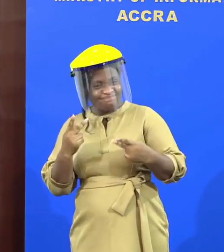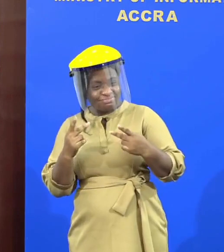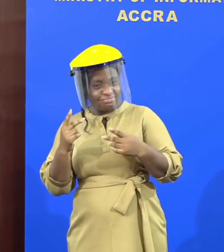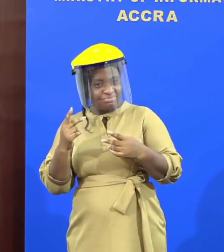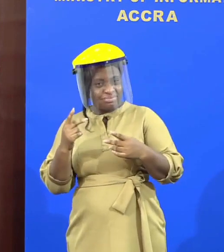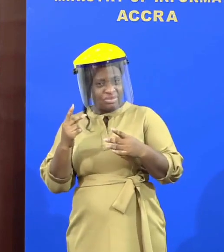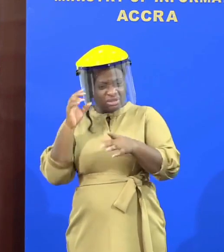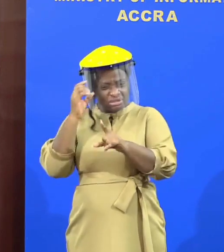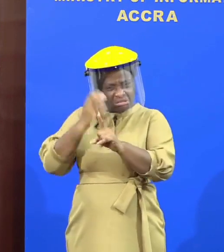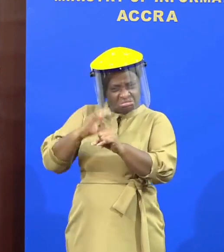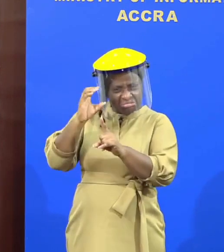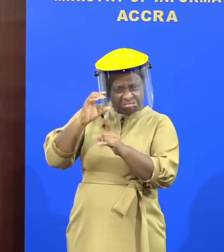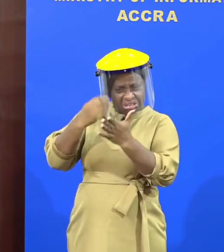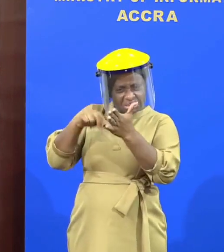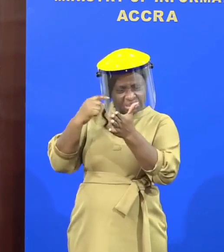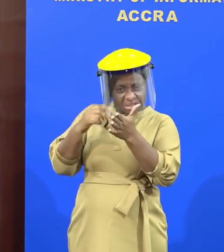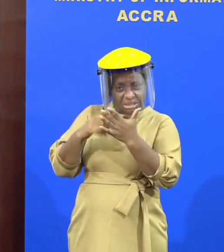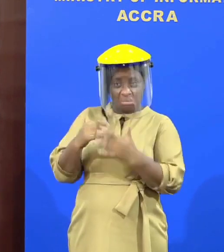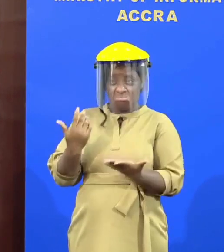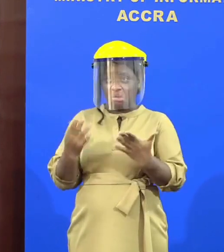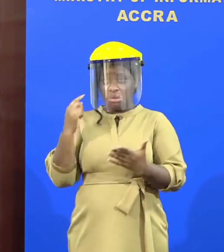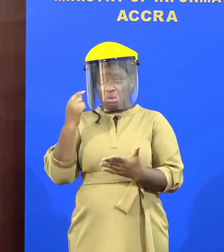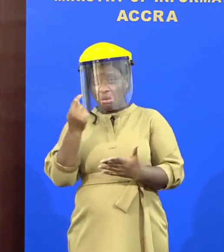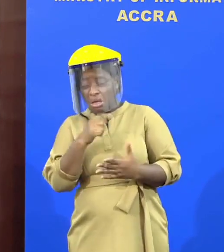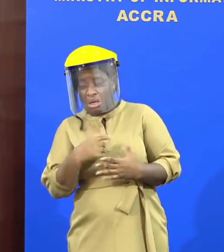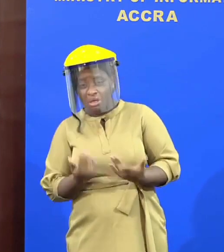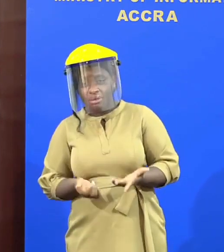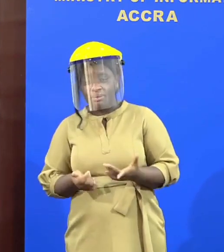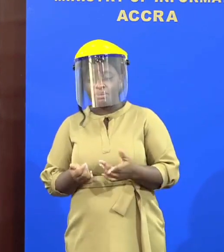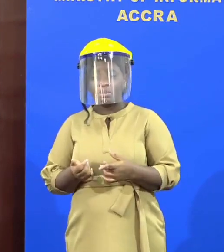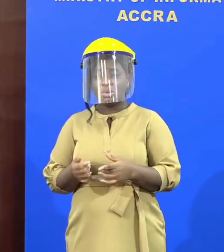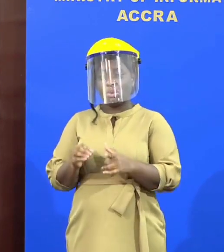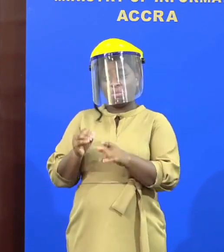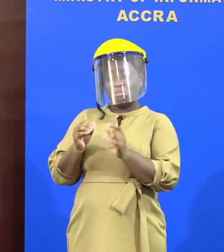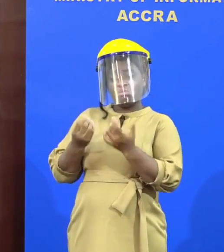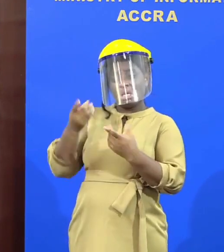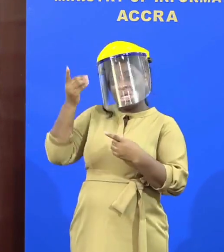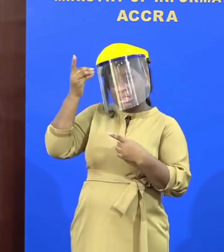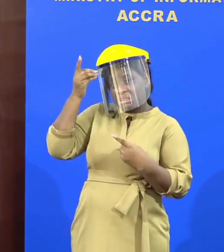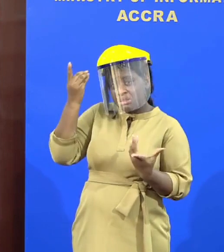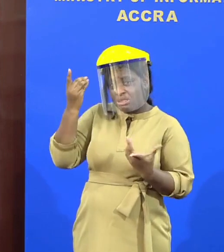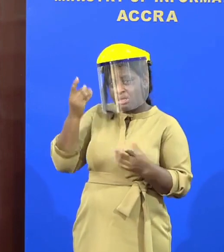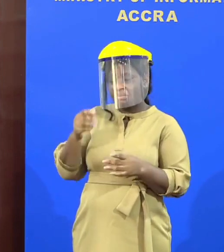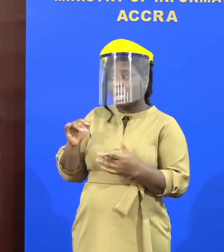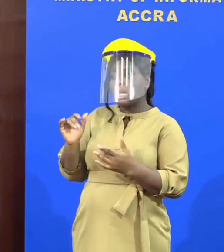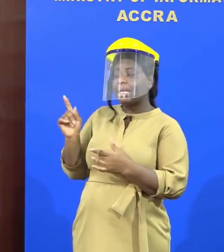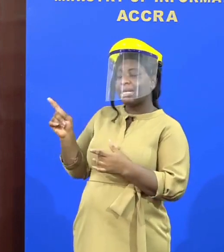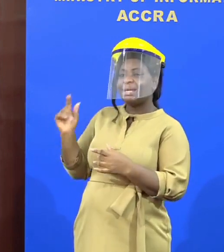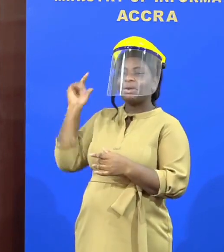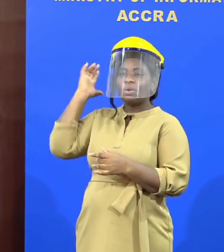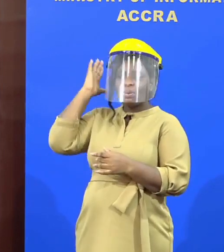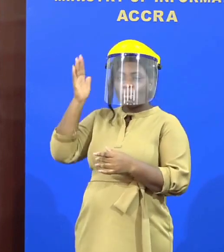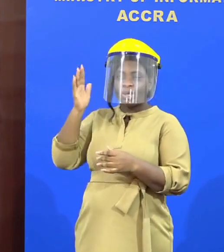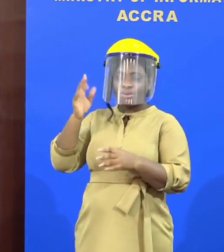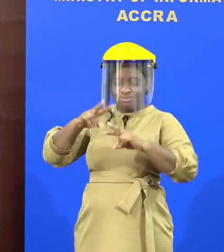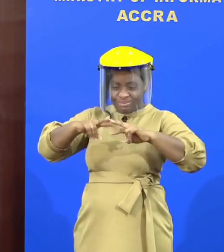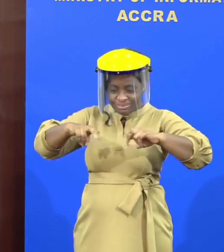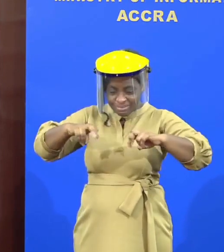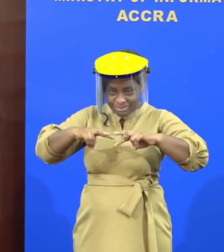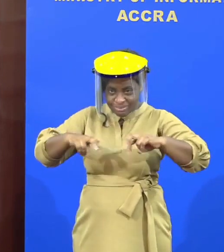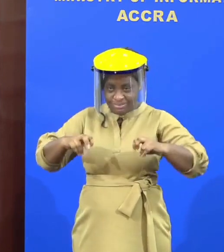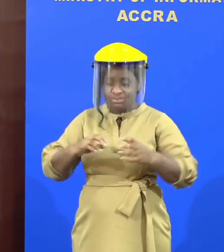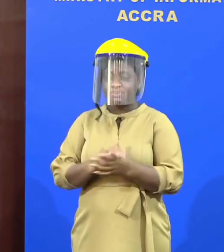say when a bit more relating to say COVID now, I didn't so and so Eguswa is